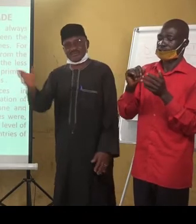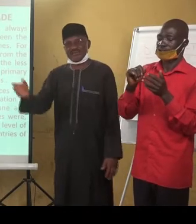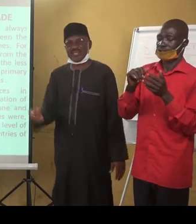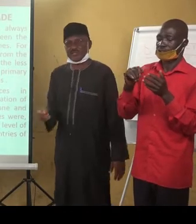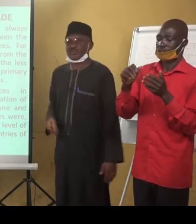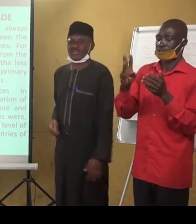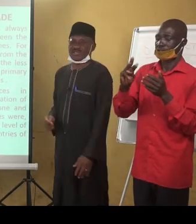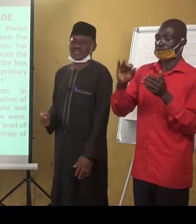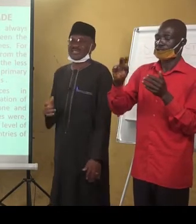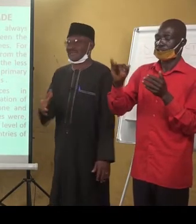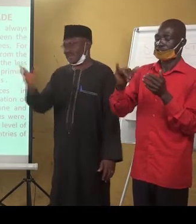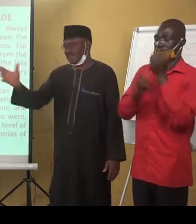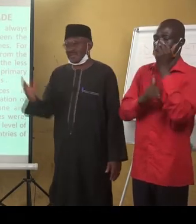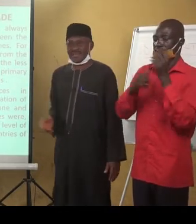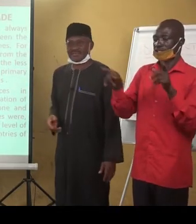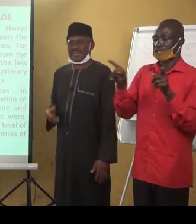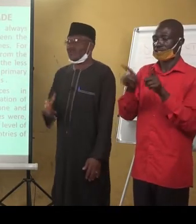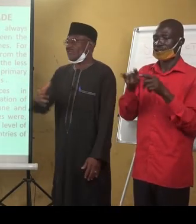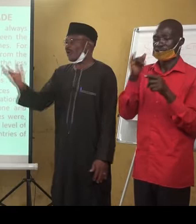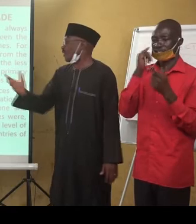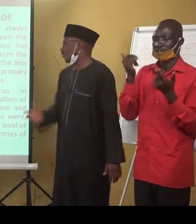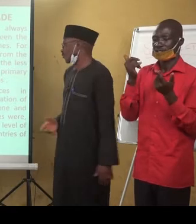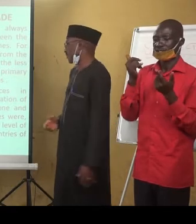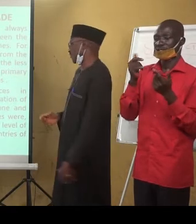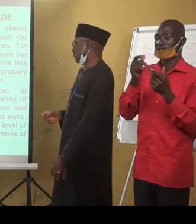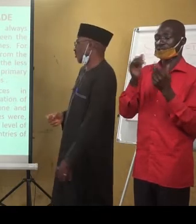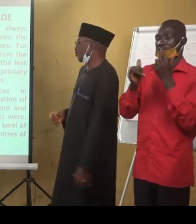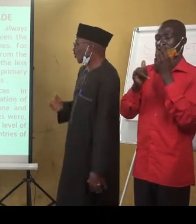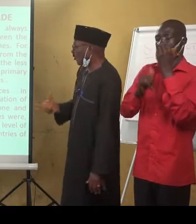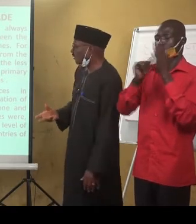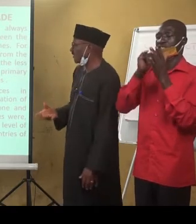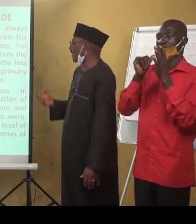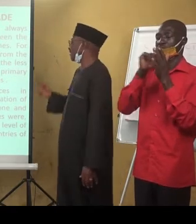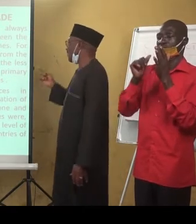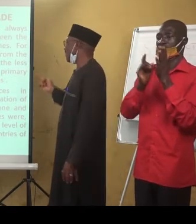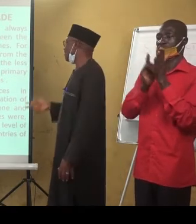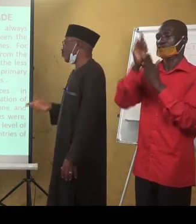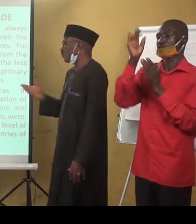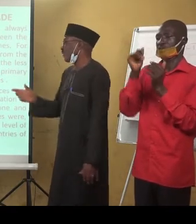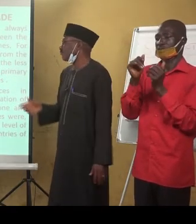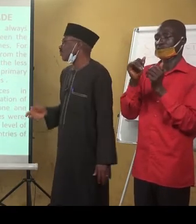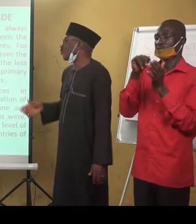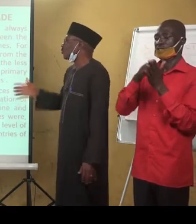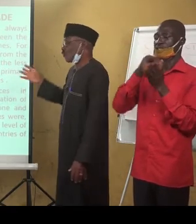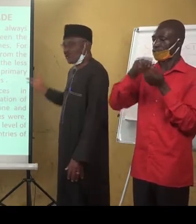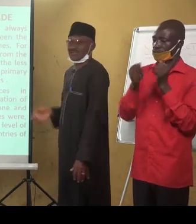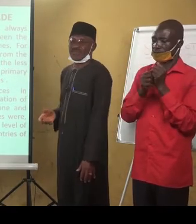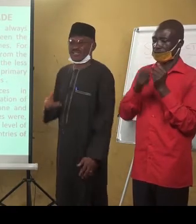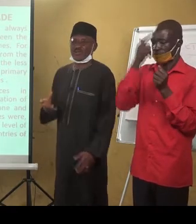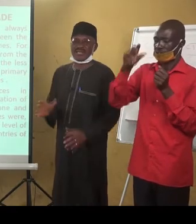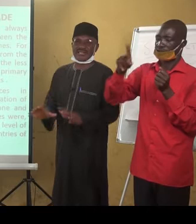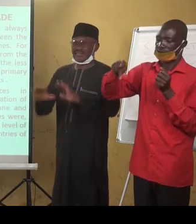less privileged countries, that is, less developing countries. So all this has ever been a problem to